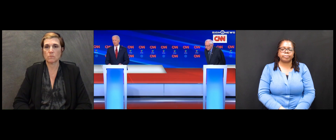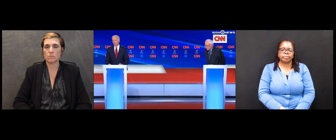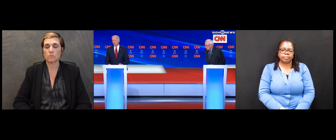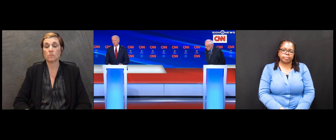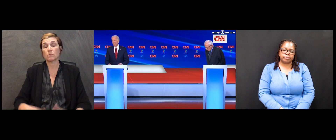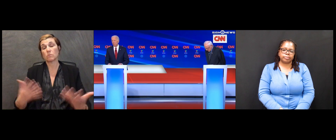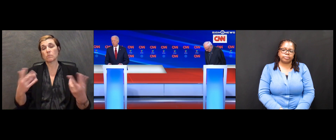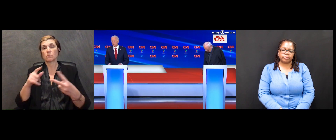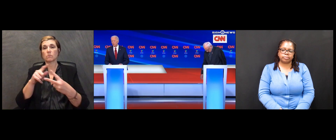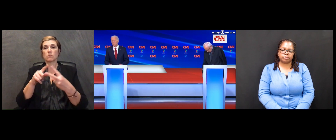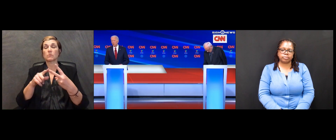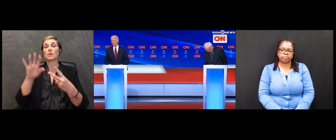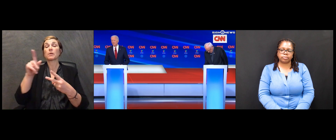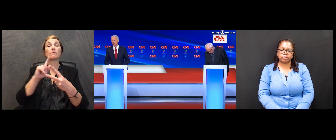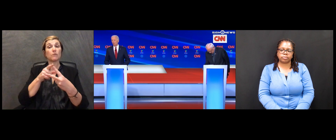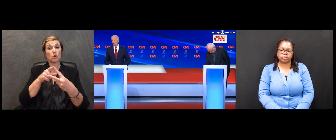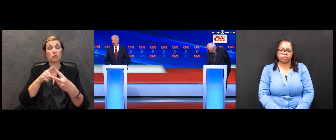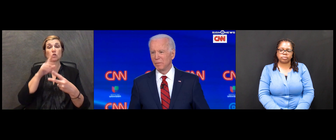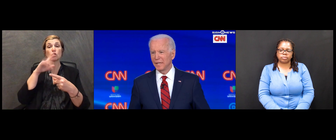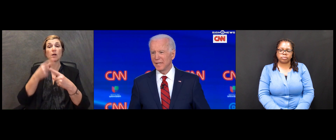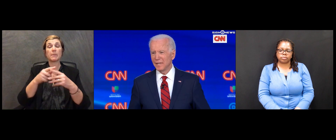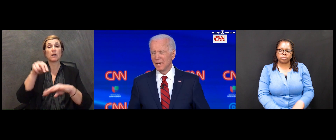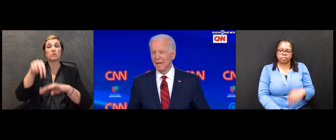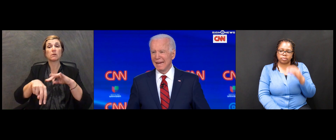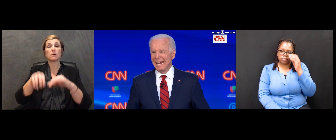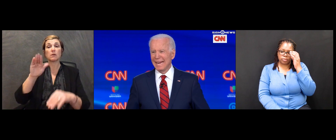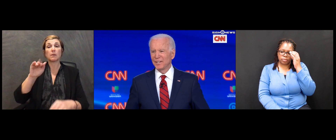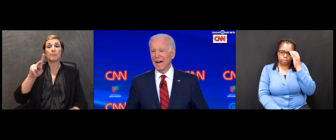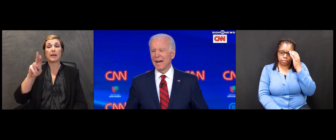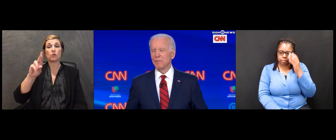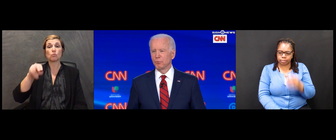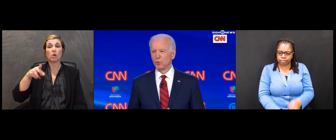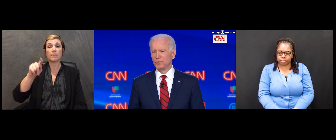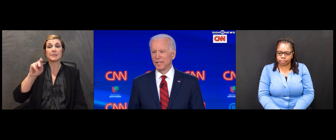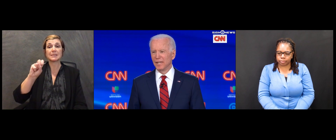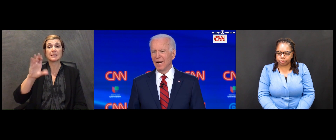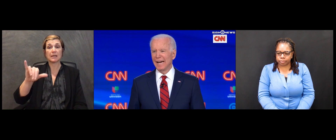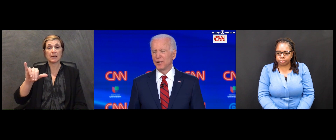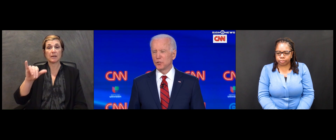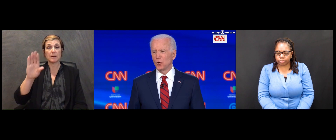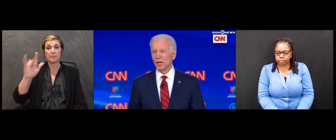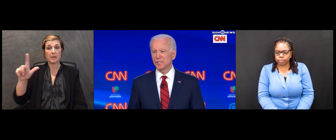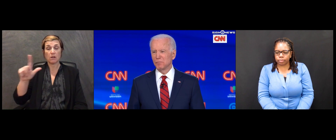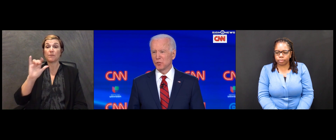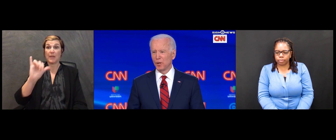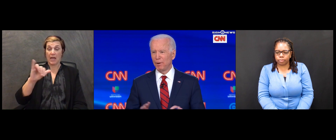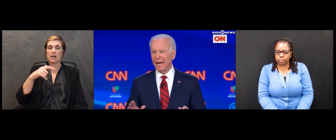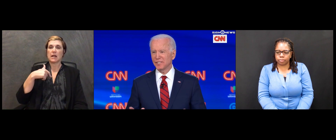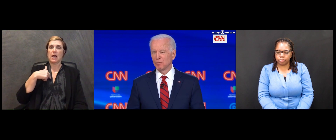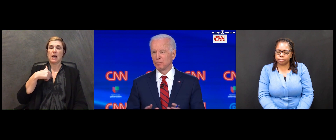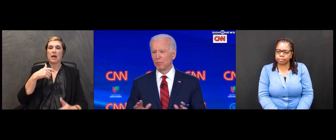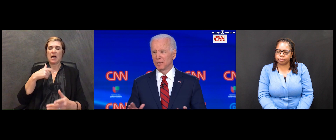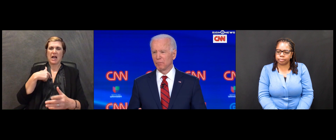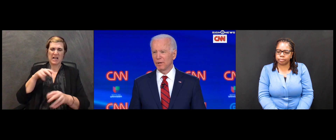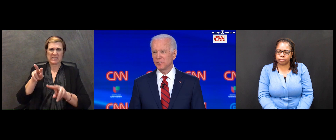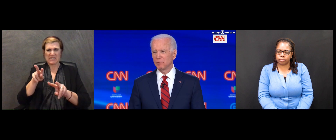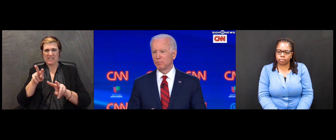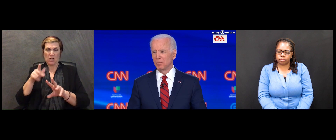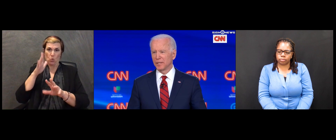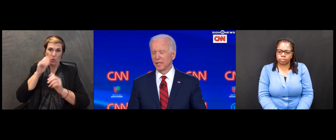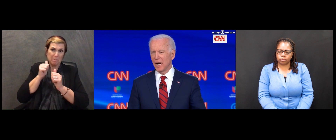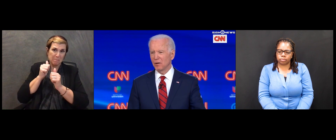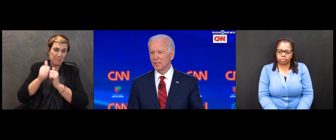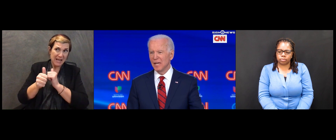bankruptcy bill. The bankruptcy bill was passing overwhelmingly, and I improved it. I had a choice. It was going to pass at a Republican